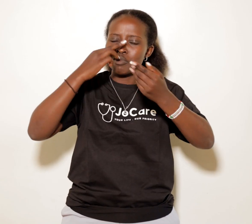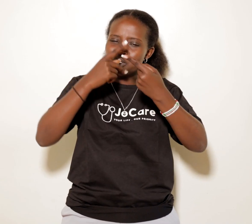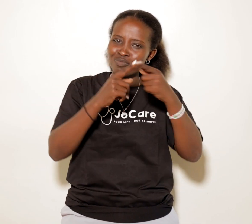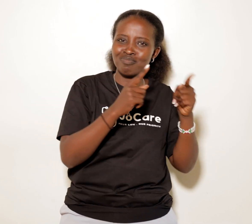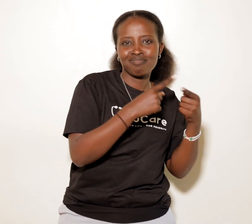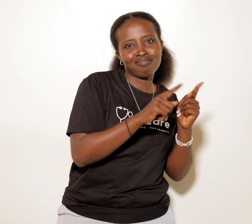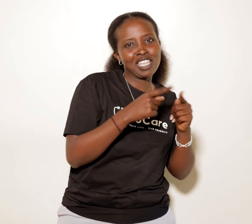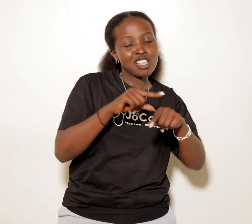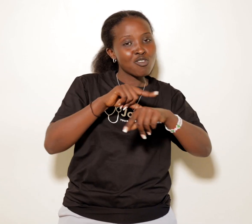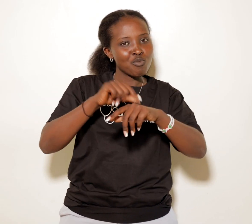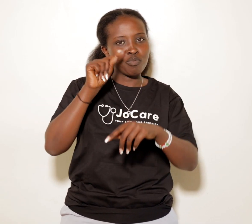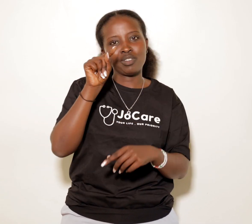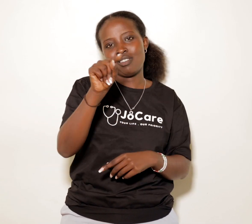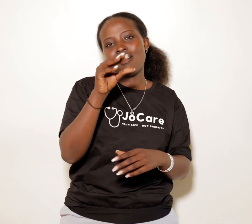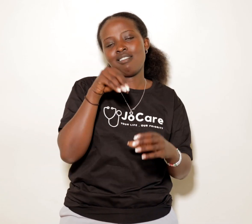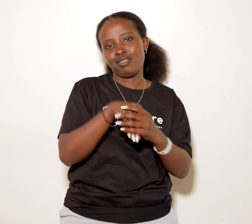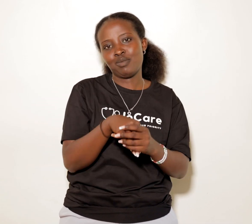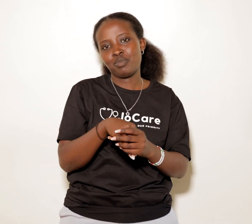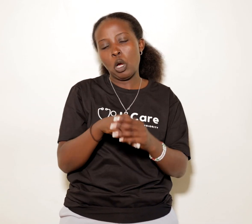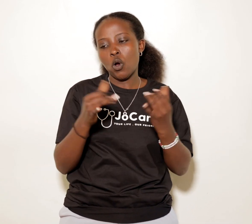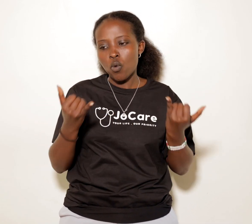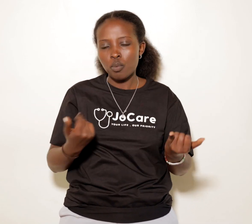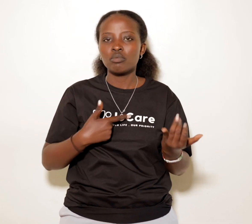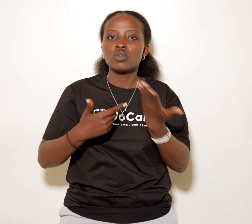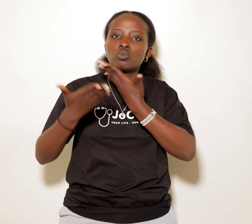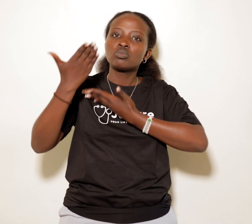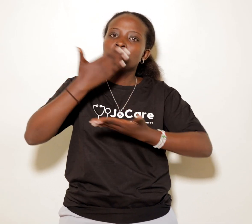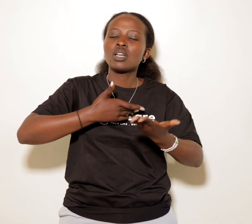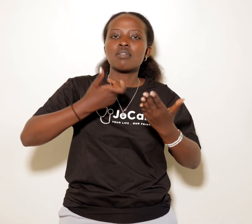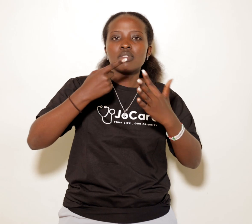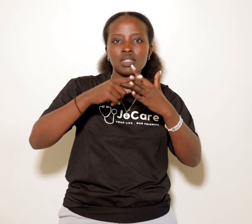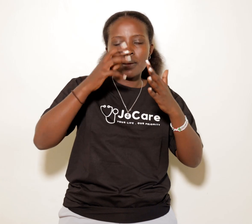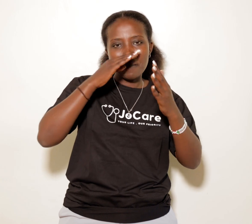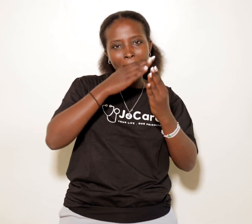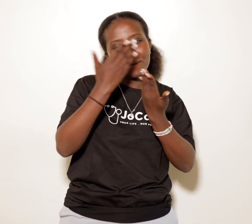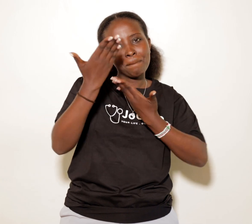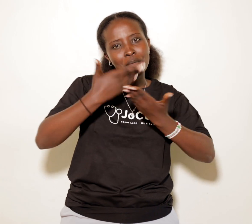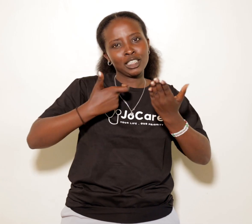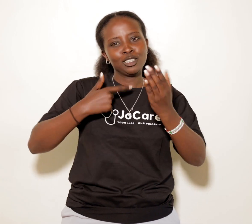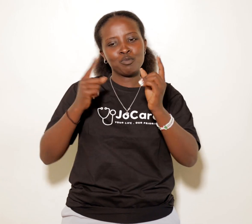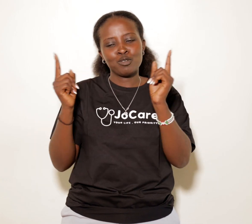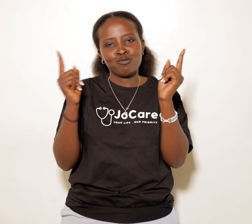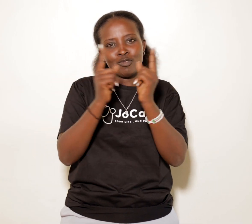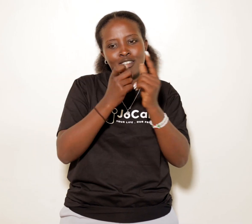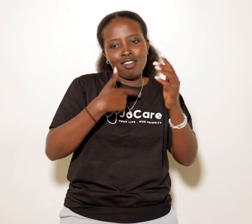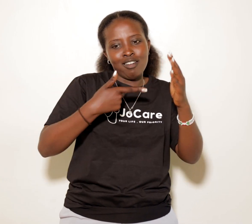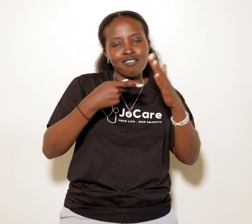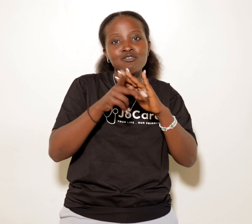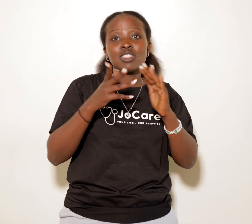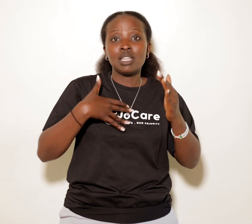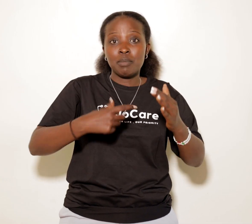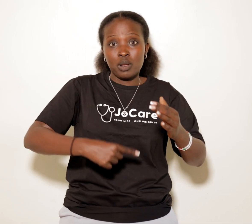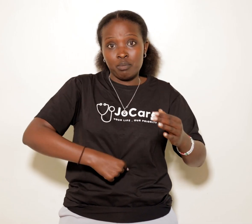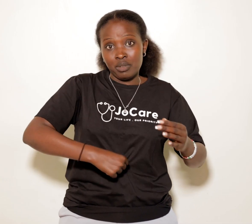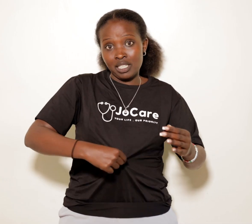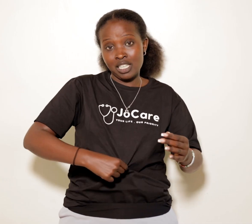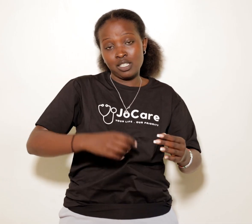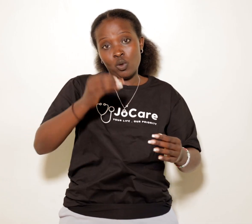changes of their body. Okay. Let's say once you have sexual relations, you're going to encounter probably pregnancy or not.